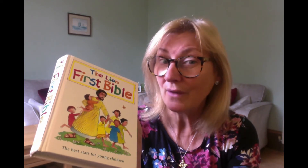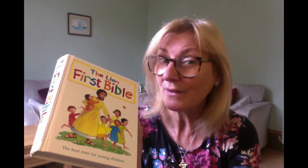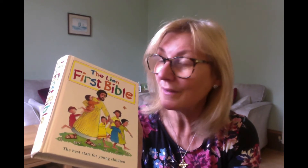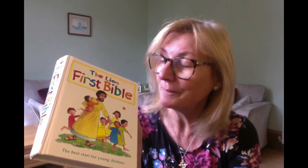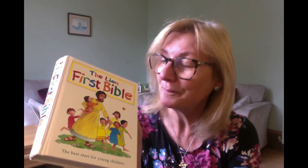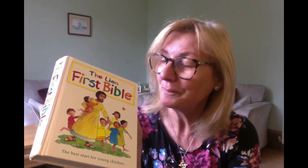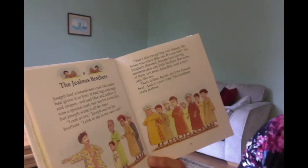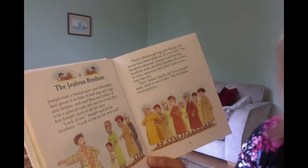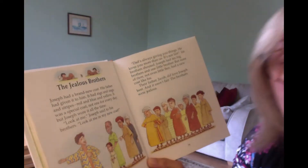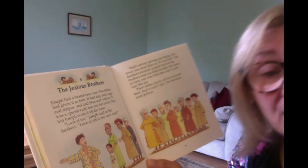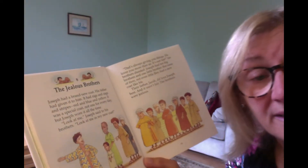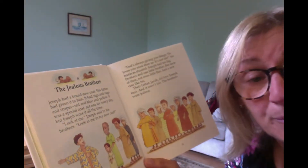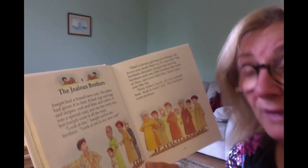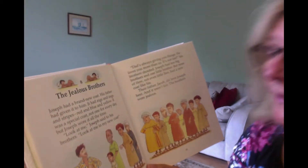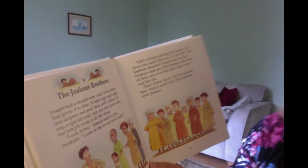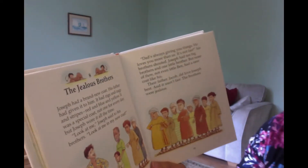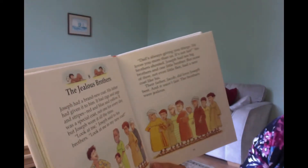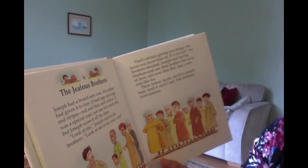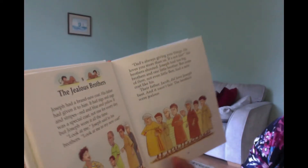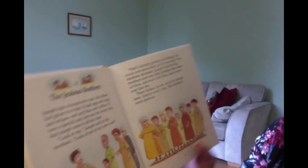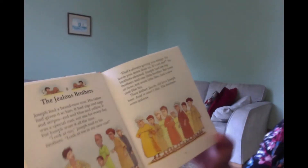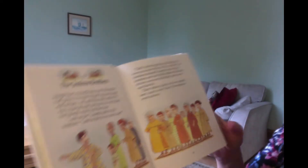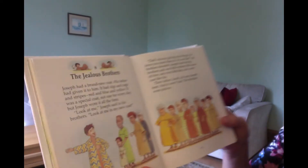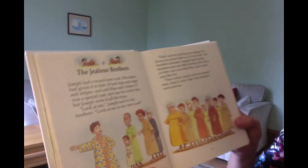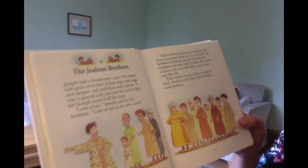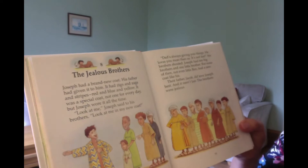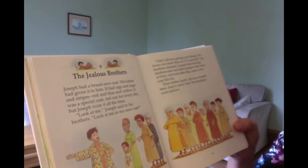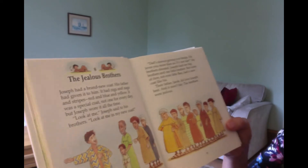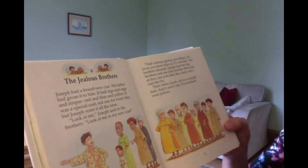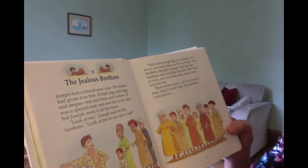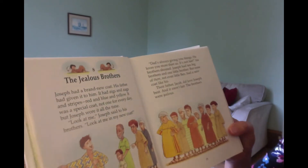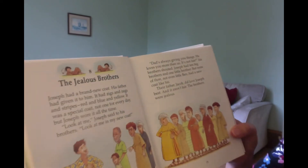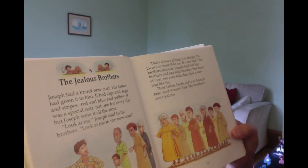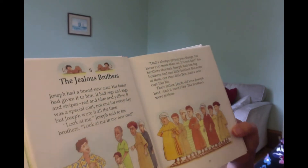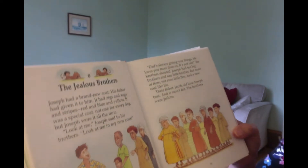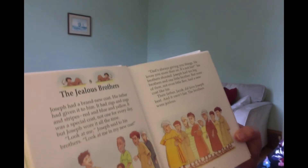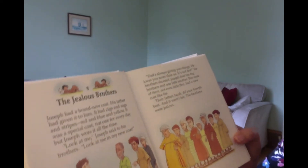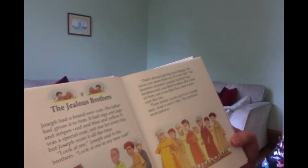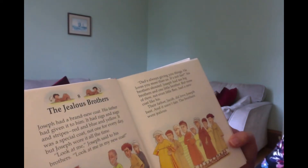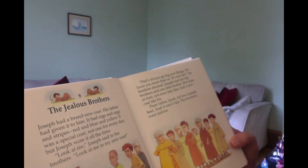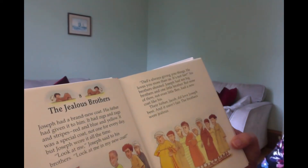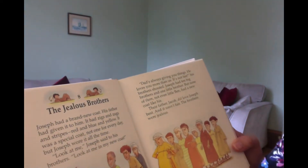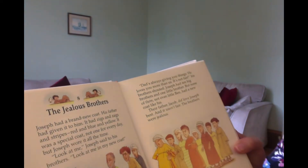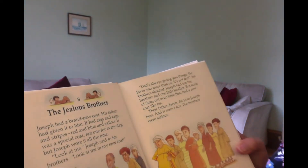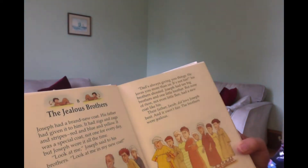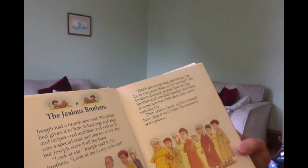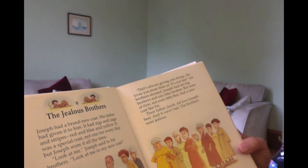brothers. The jealous brothers. Joseph had a brand new coat. His father had given it to